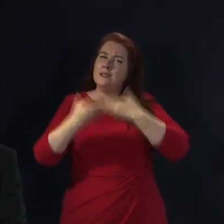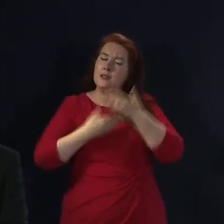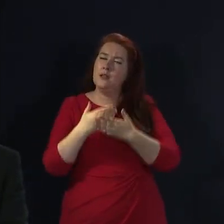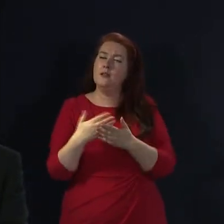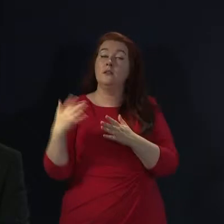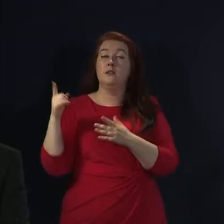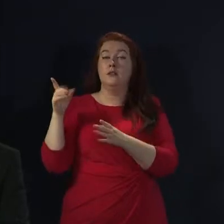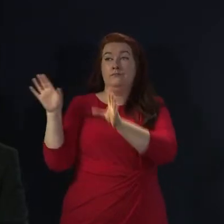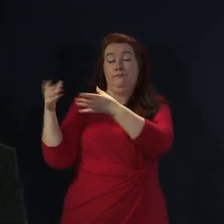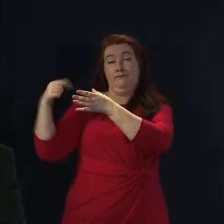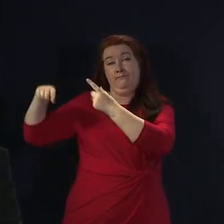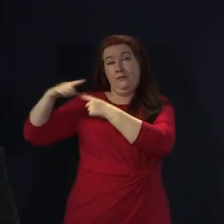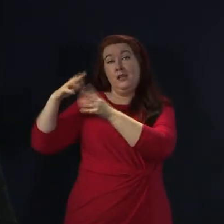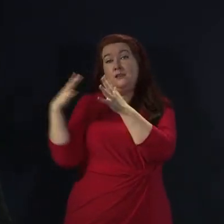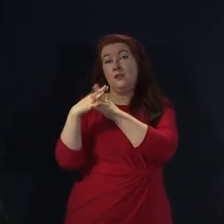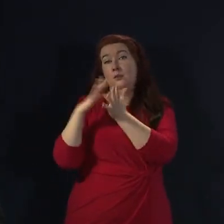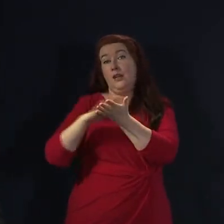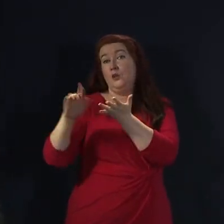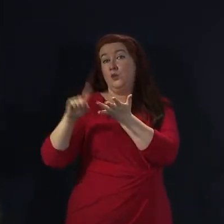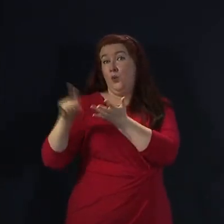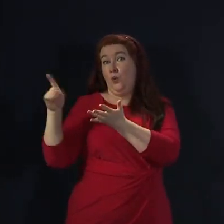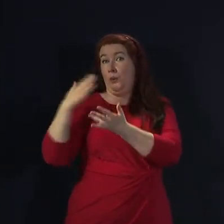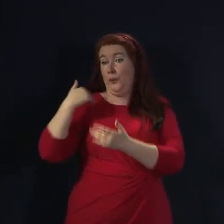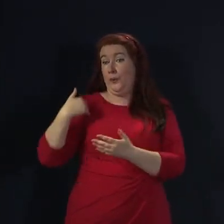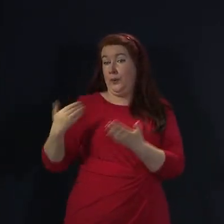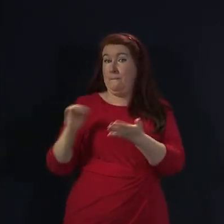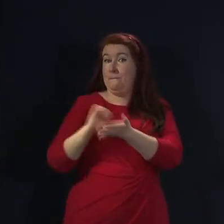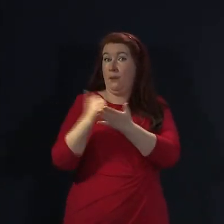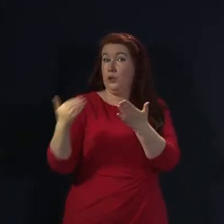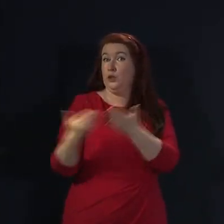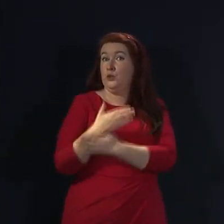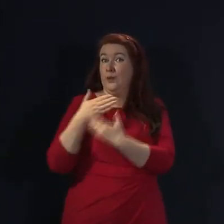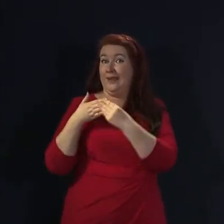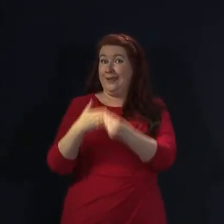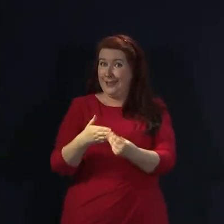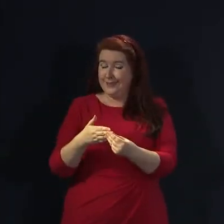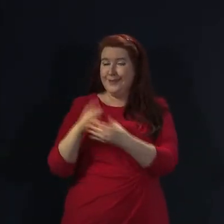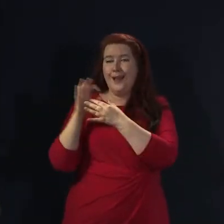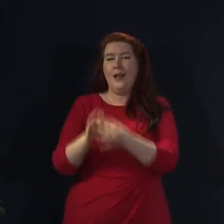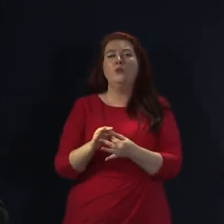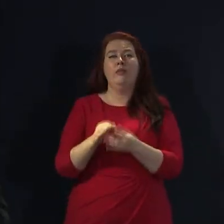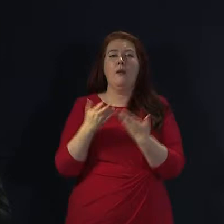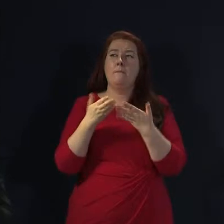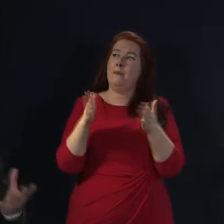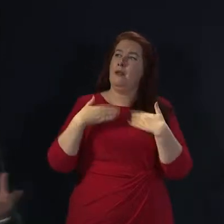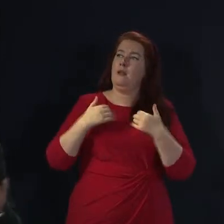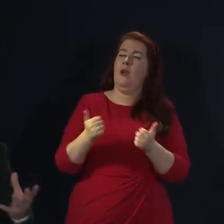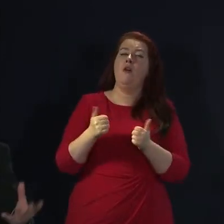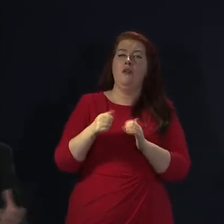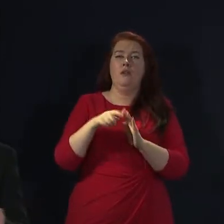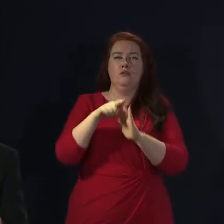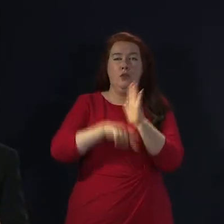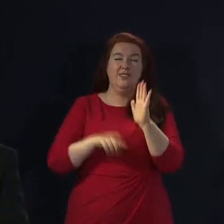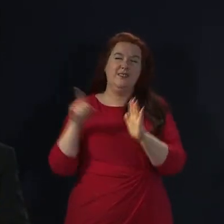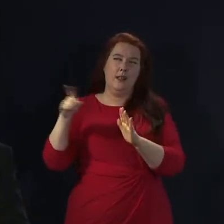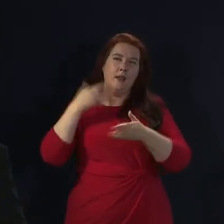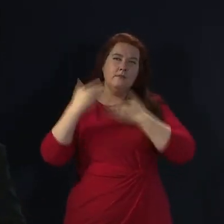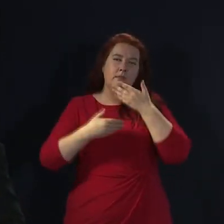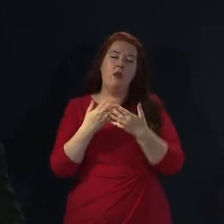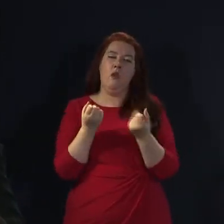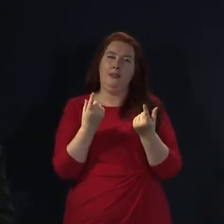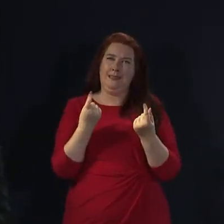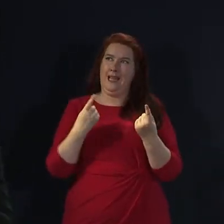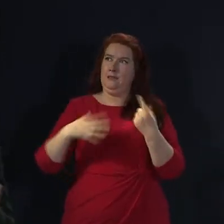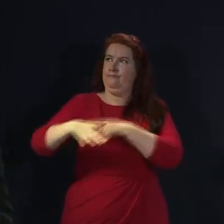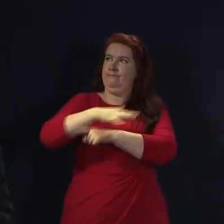WHO recently published new guidance in relation to public health and social measures, which recognise the changing context that we find